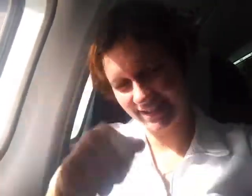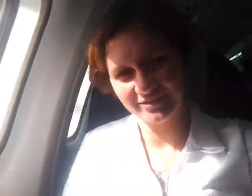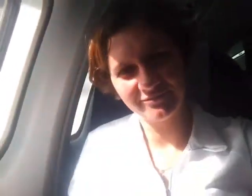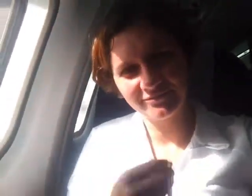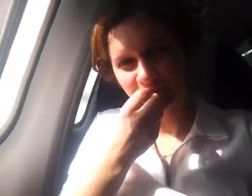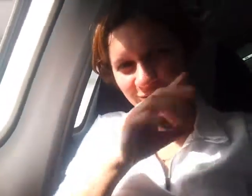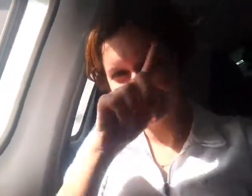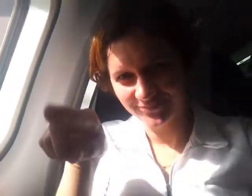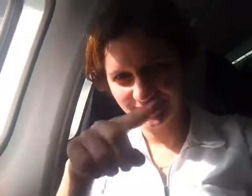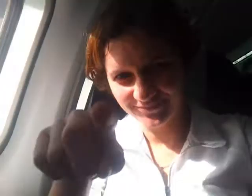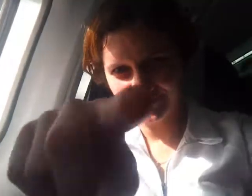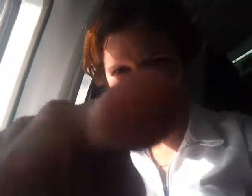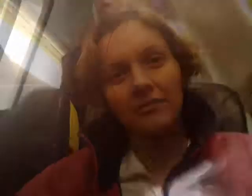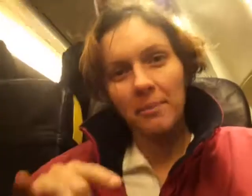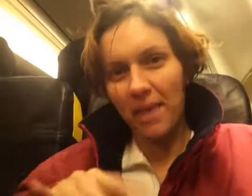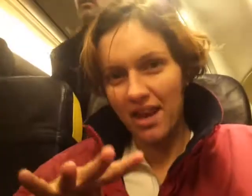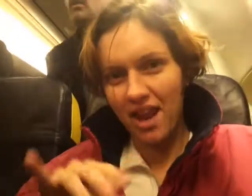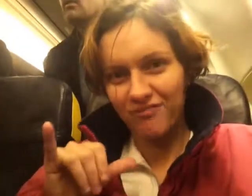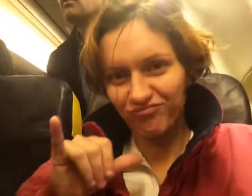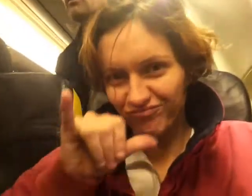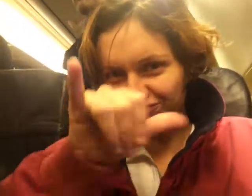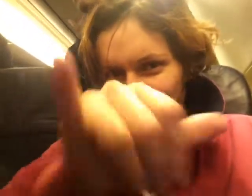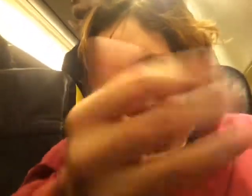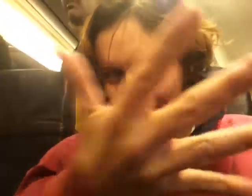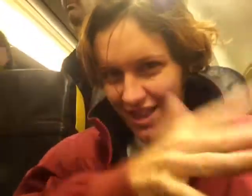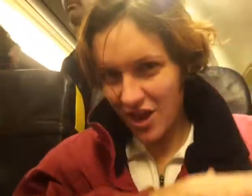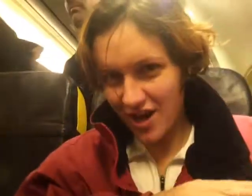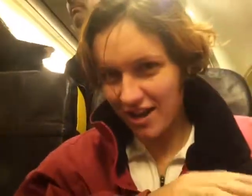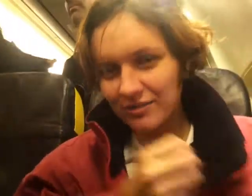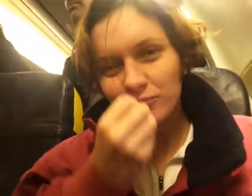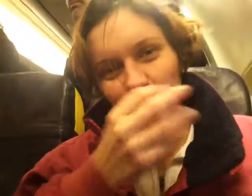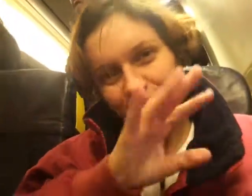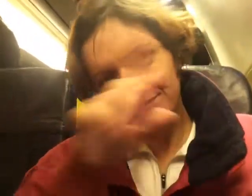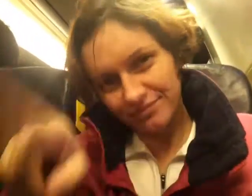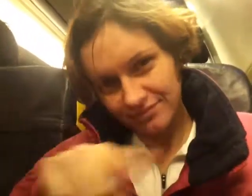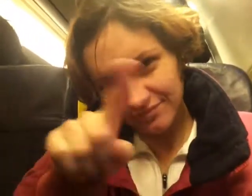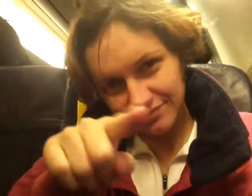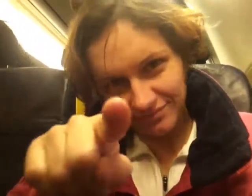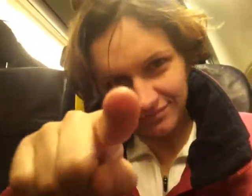esperamos que disfruten del vuelo. De las 5, me ha dicho después de las 4.